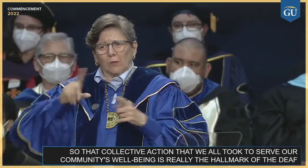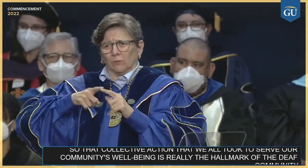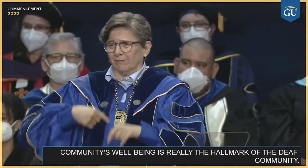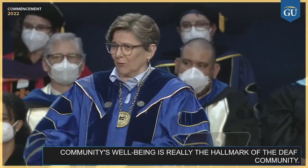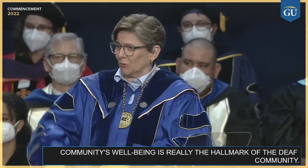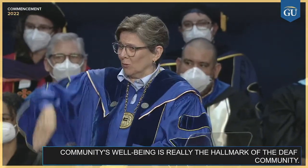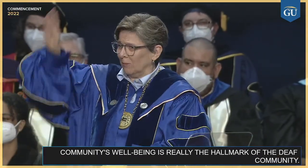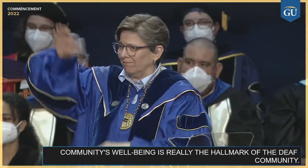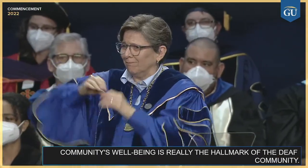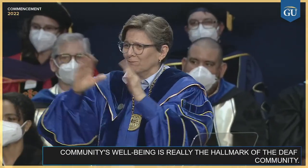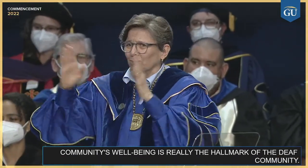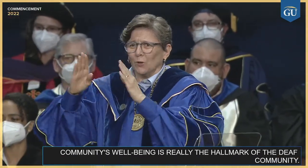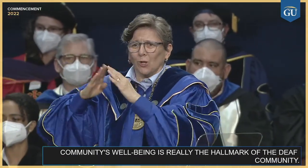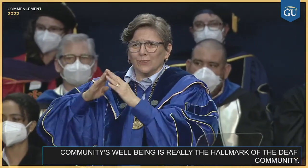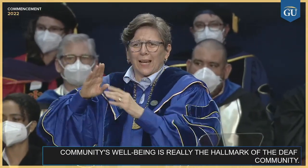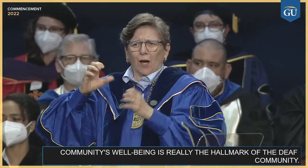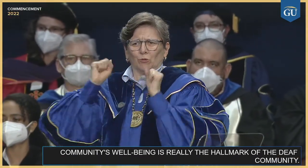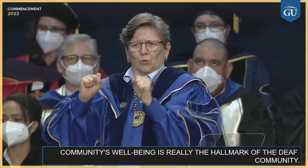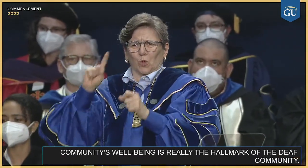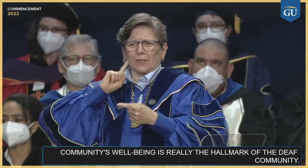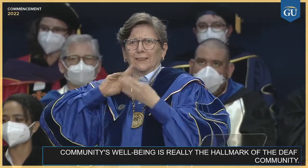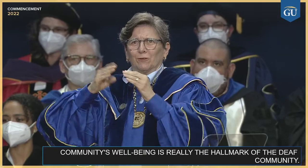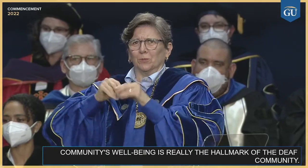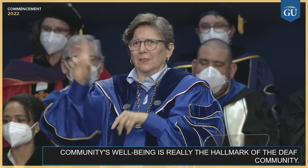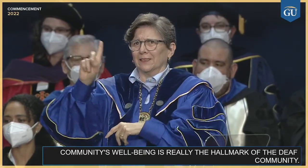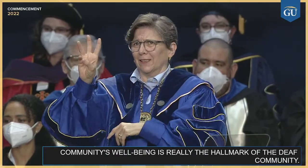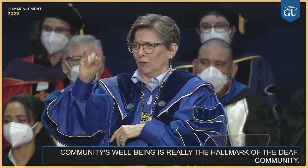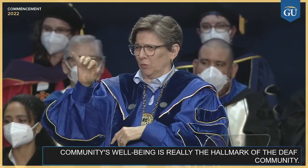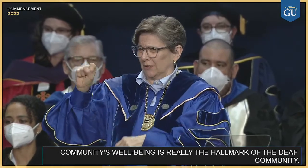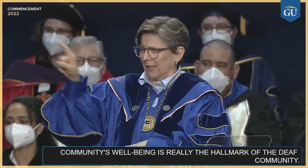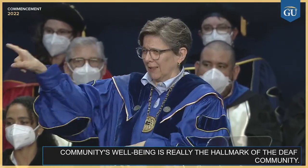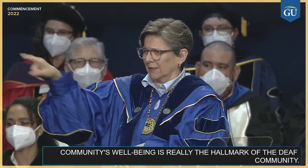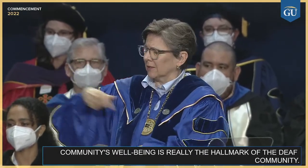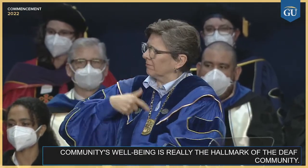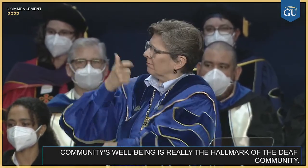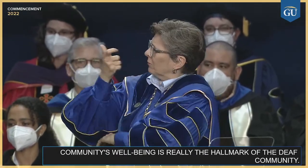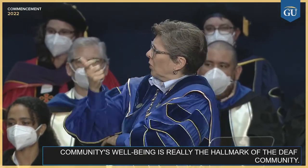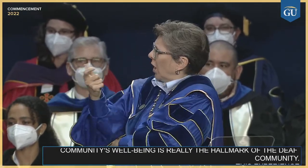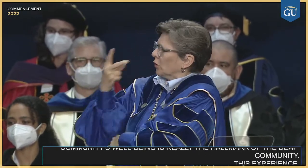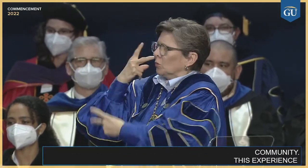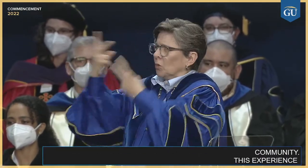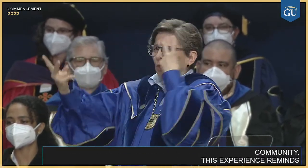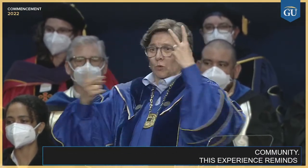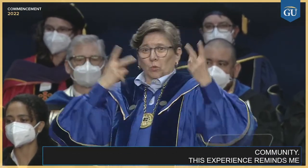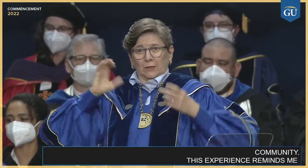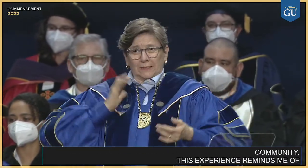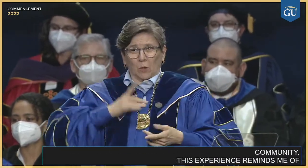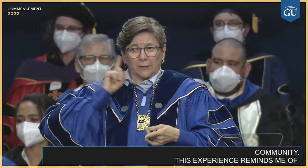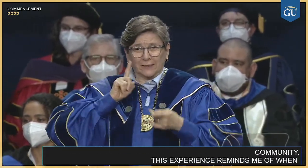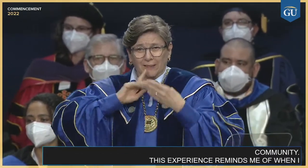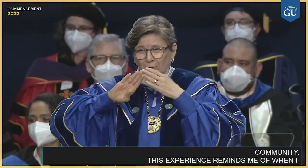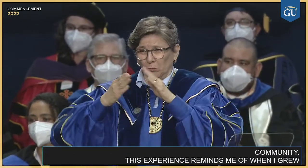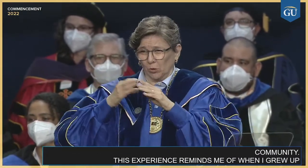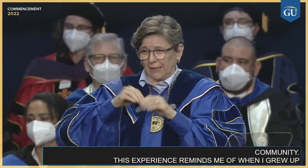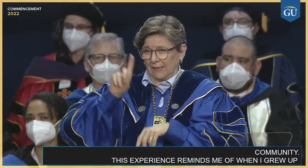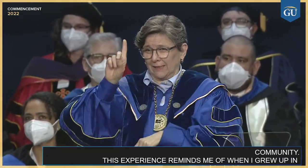This experience reminds me of when I grew up in the deaf community in Delavan, Wisconsin.